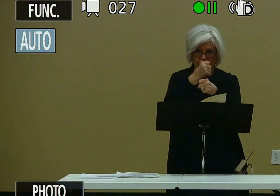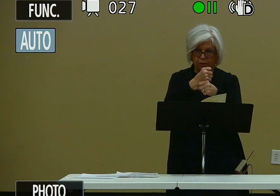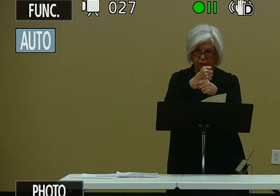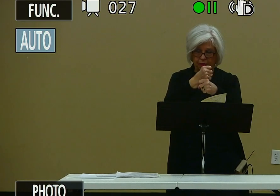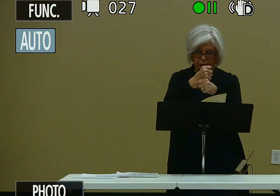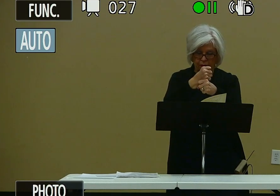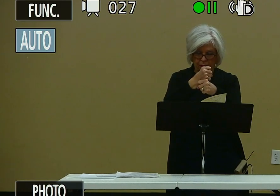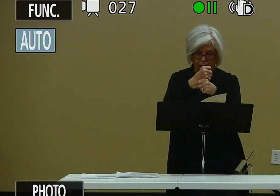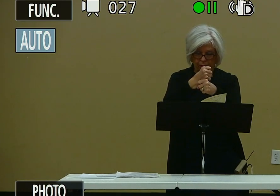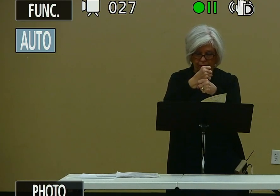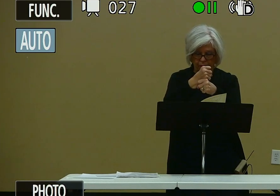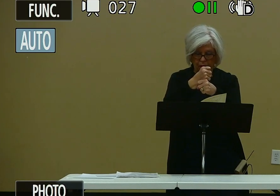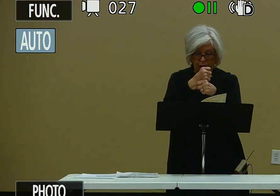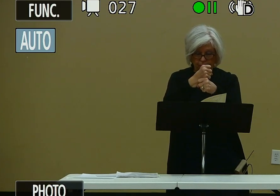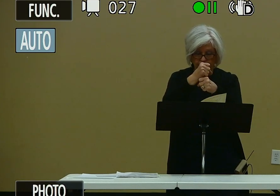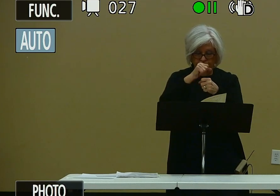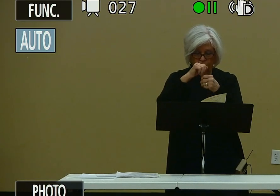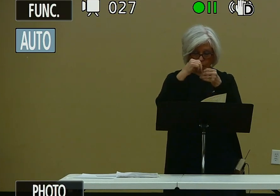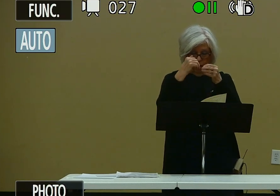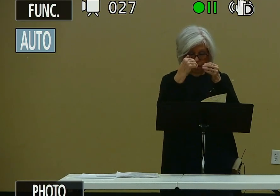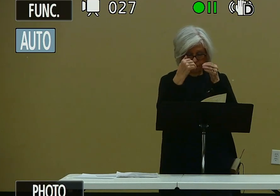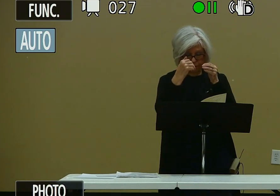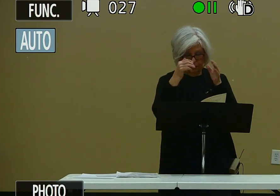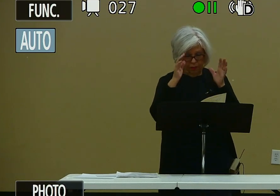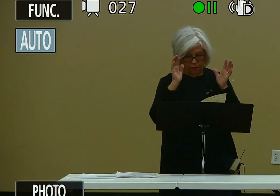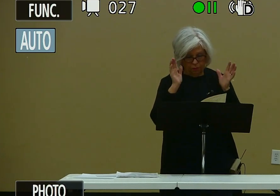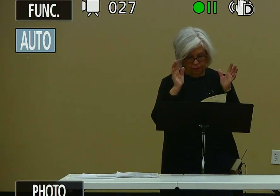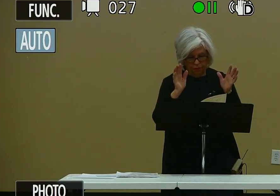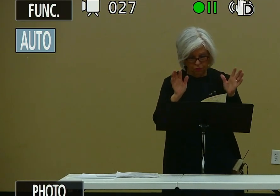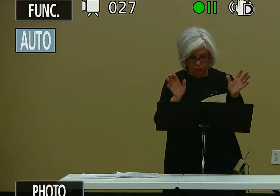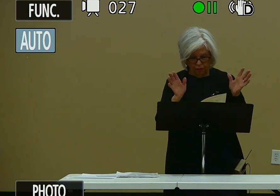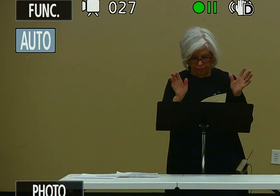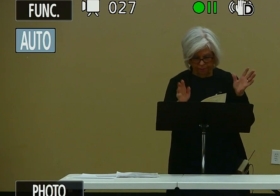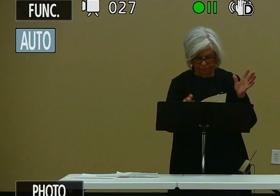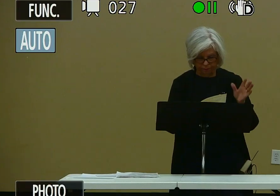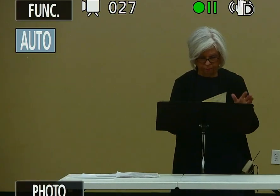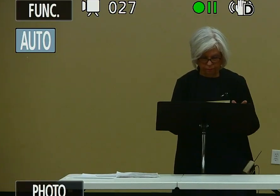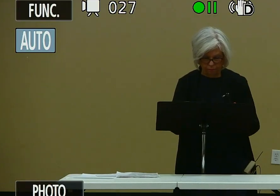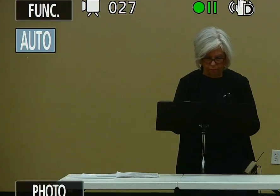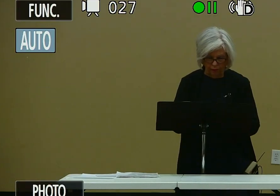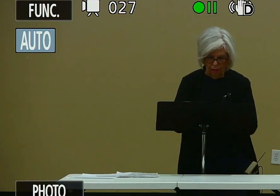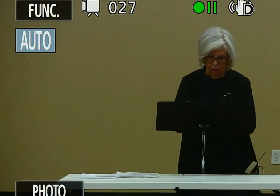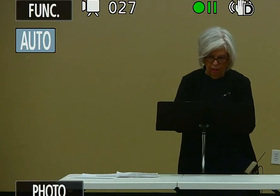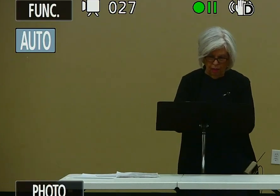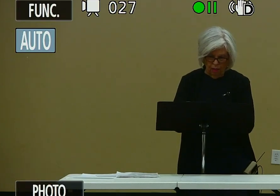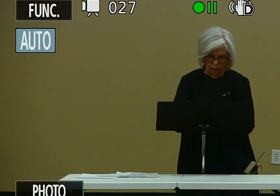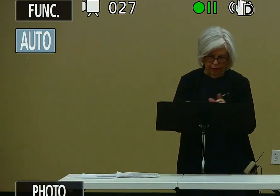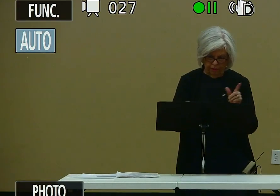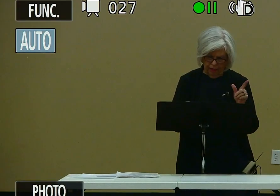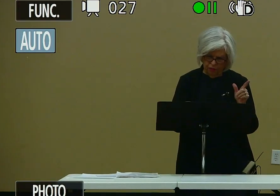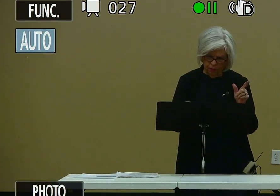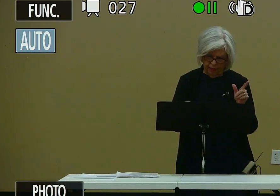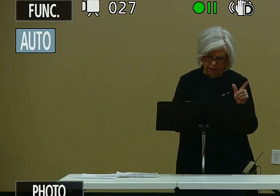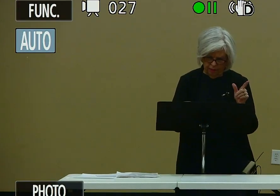right there. 1 year. Before, now this one, there's 2 of them. Oh wait, did I do week? I did week.